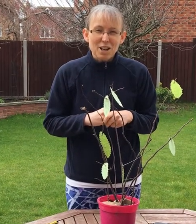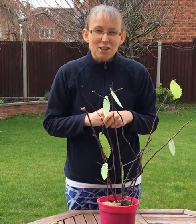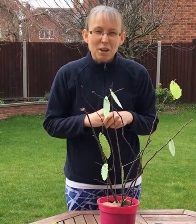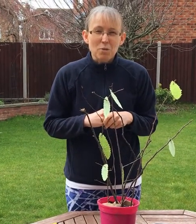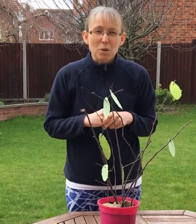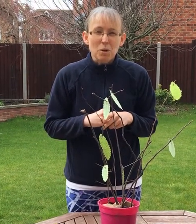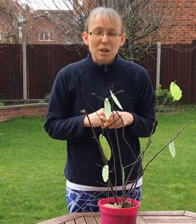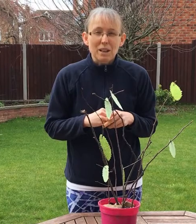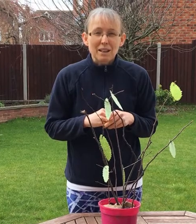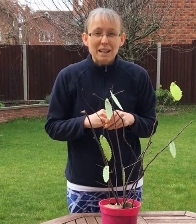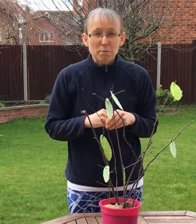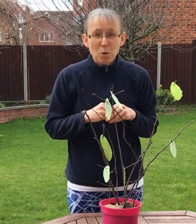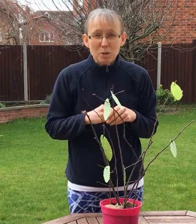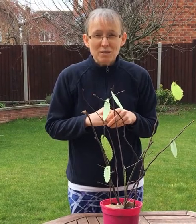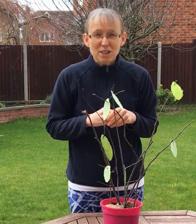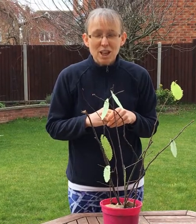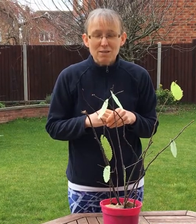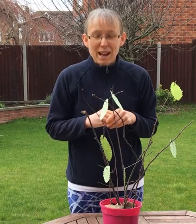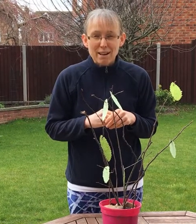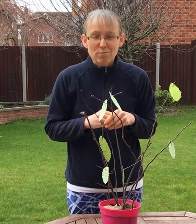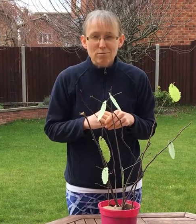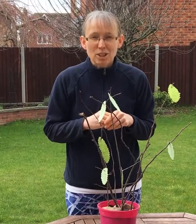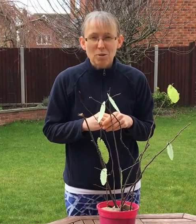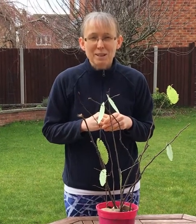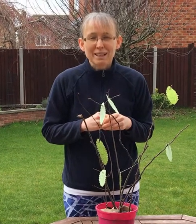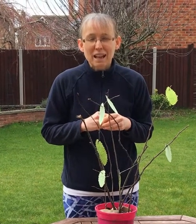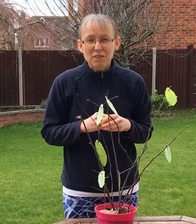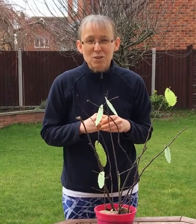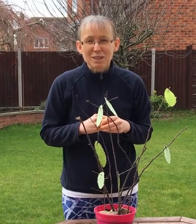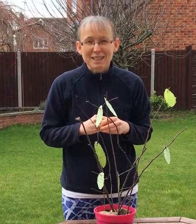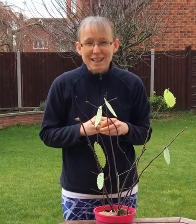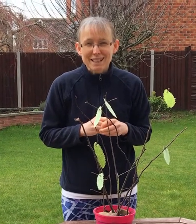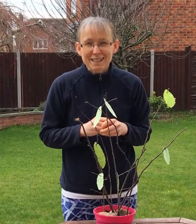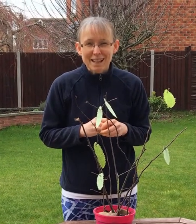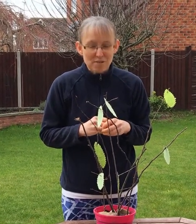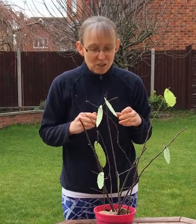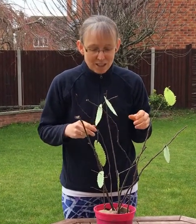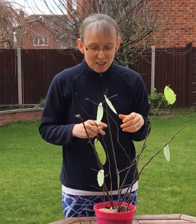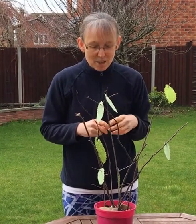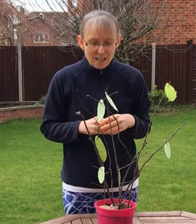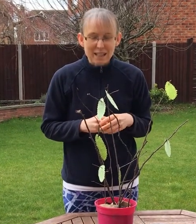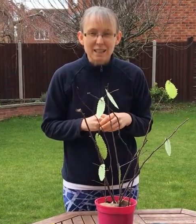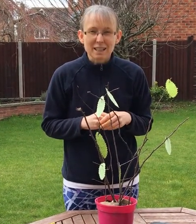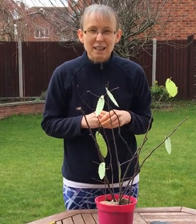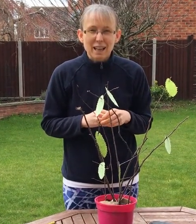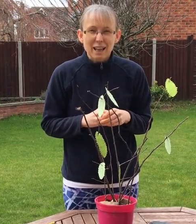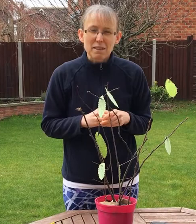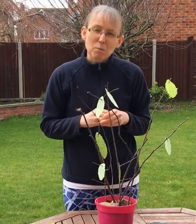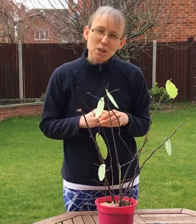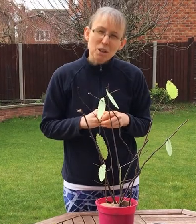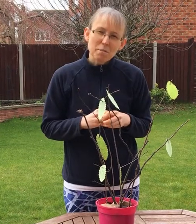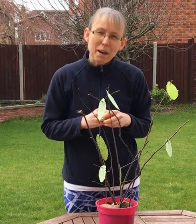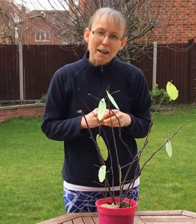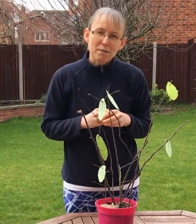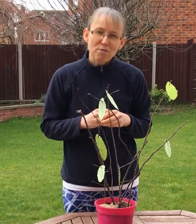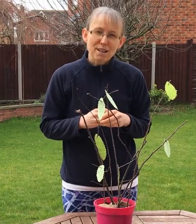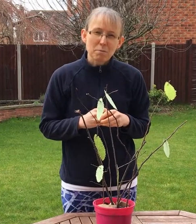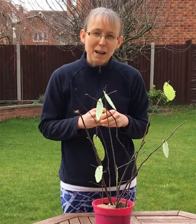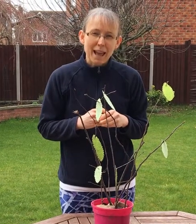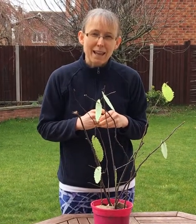So let's pause the video now, go and gather your sticks and everything that you need, and then when you come back, press play